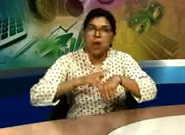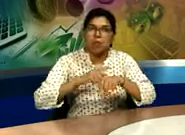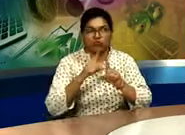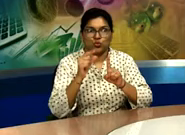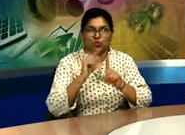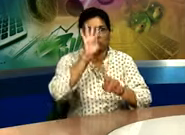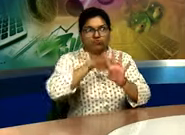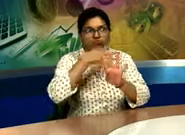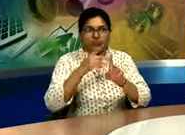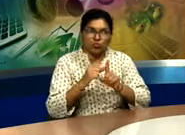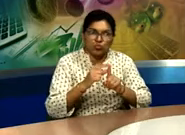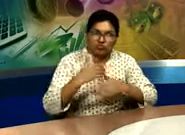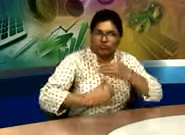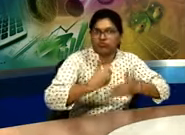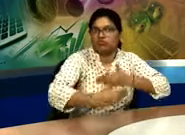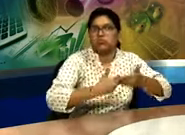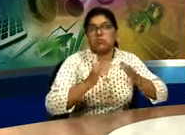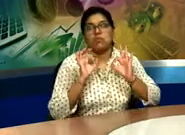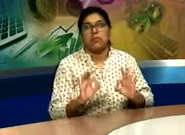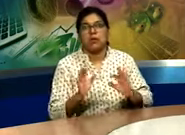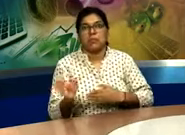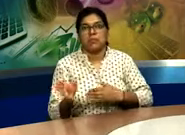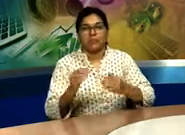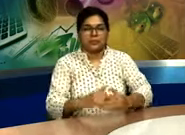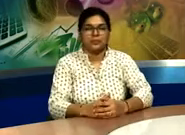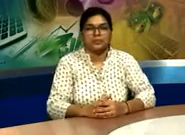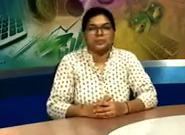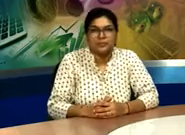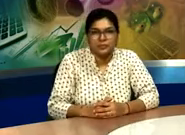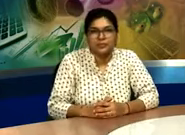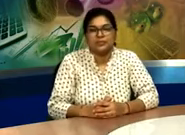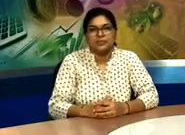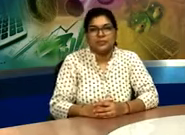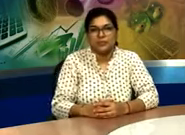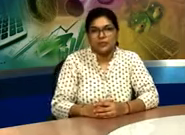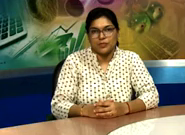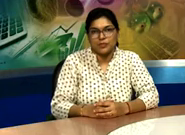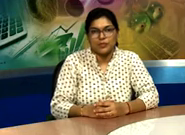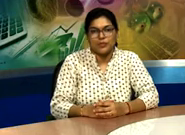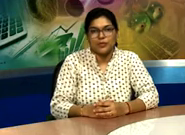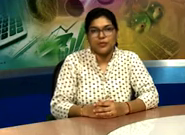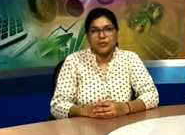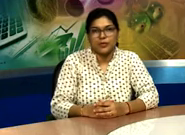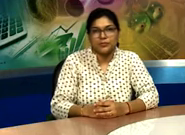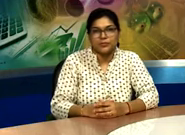it was really her hard work, and it was time spent well.